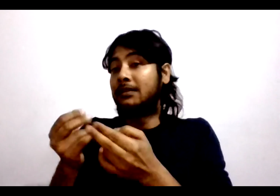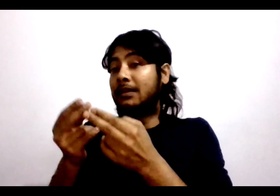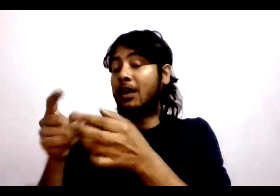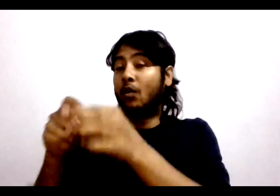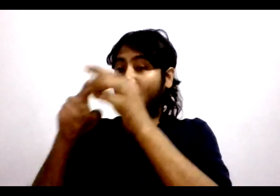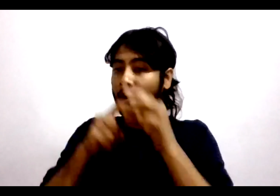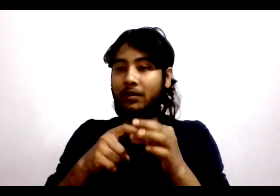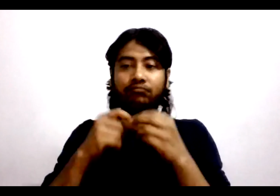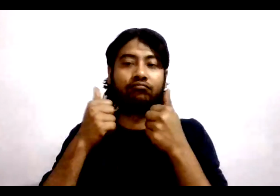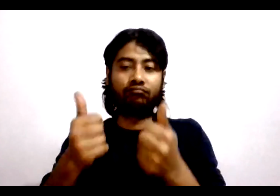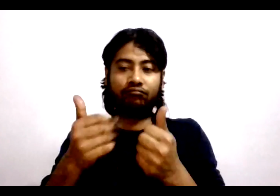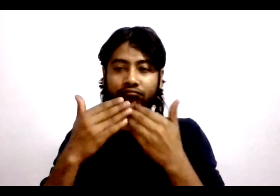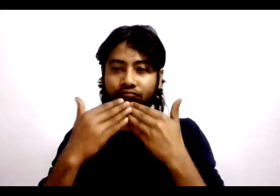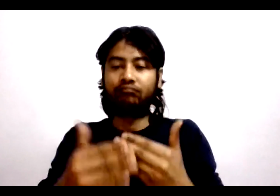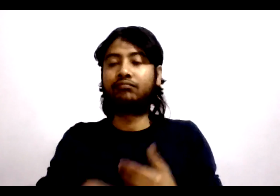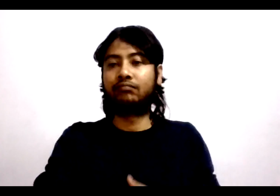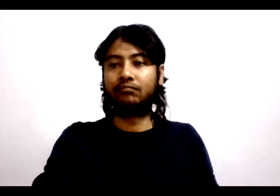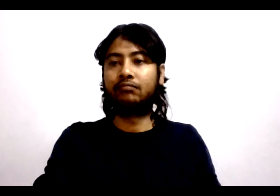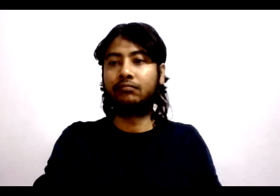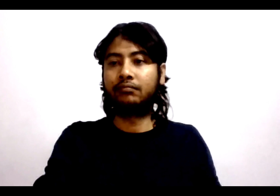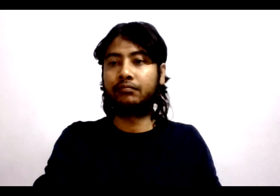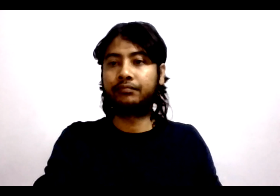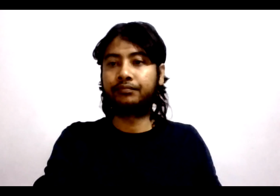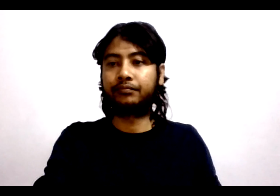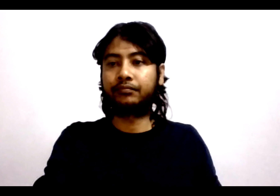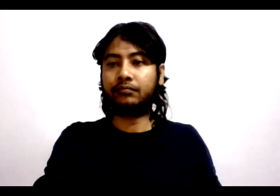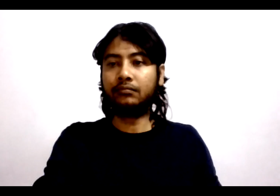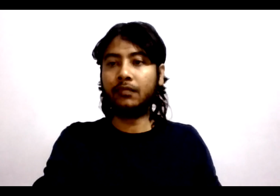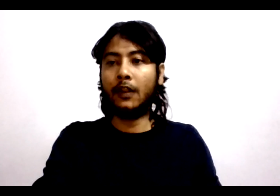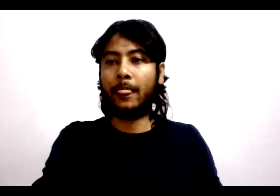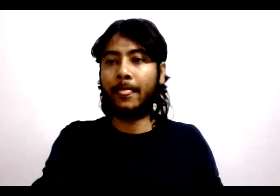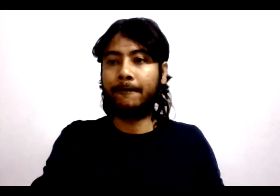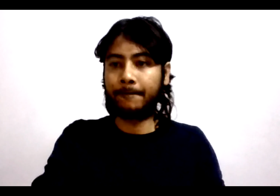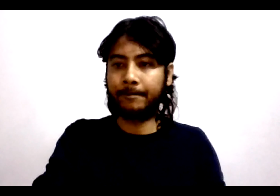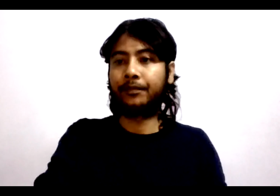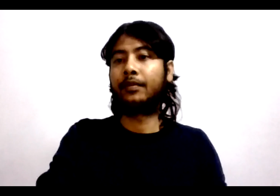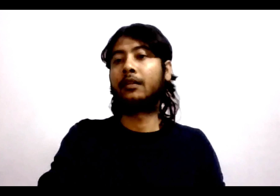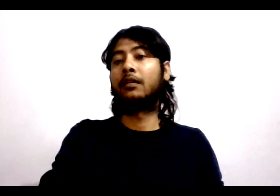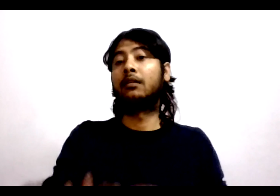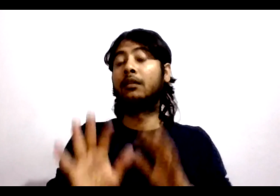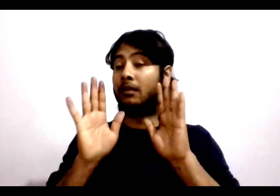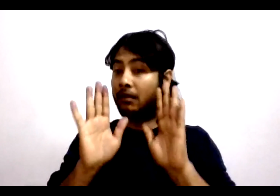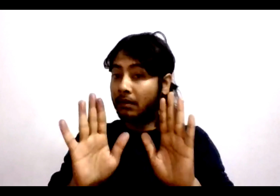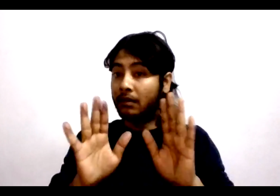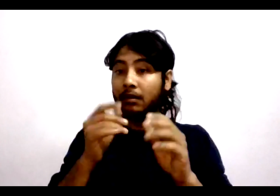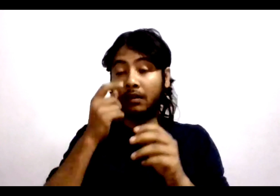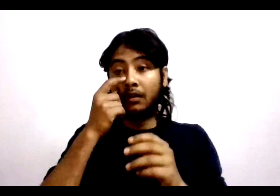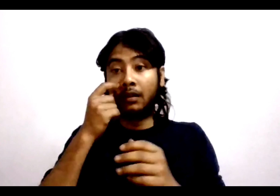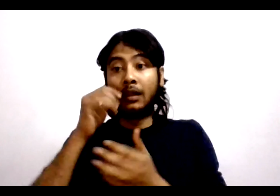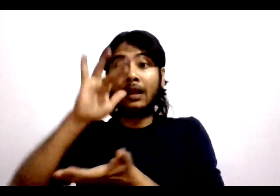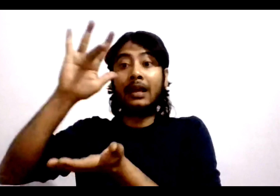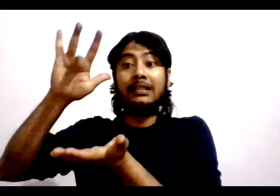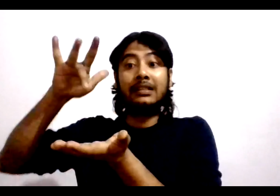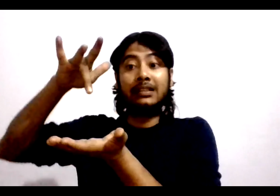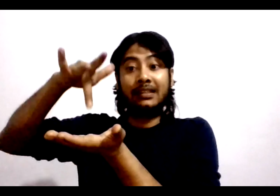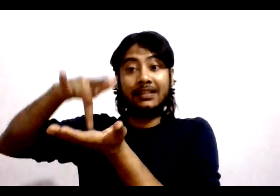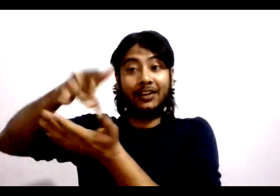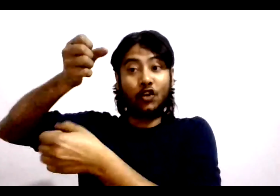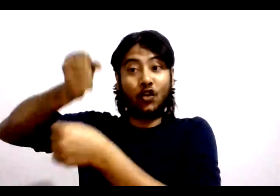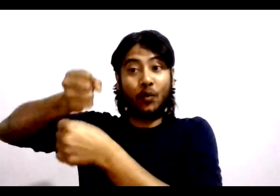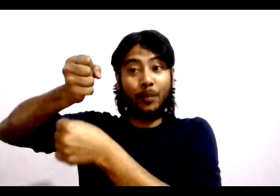will not take an action if some state does not have a department. Central government can